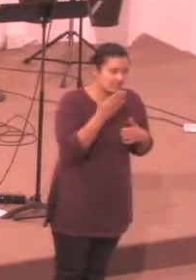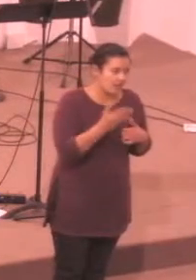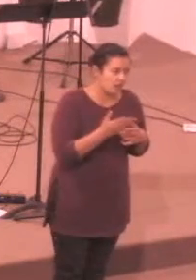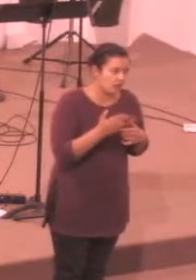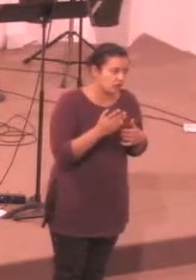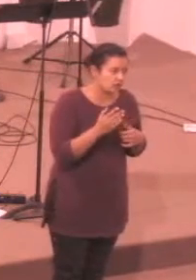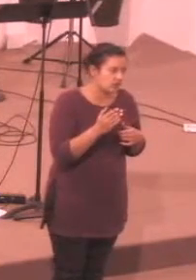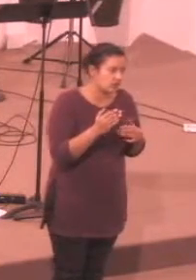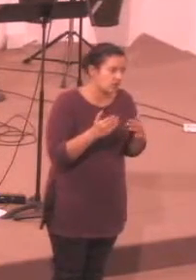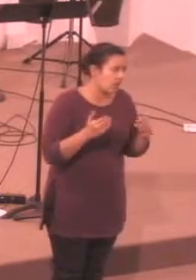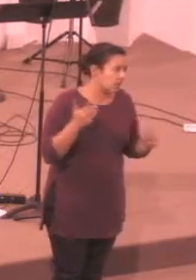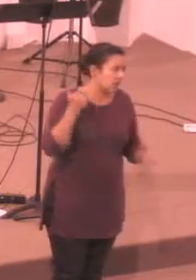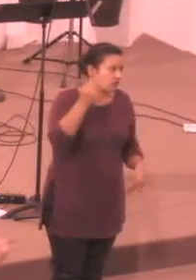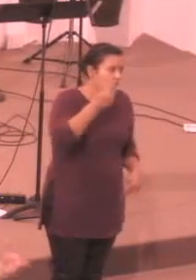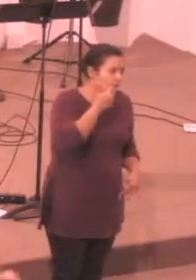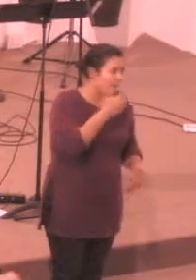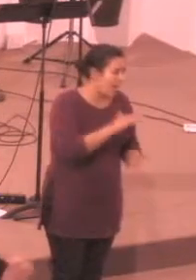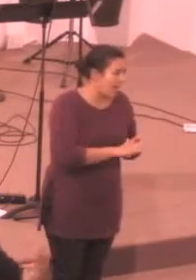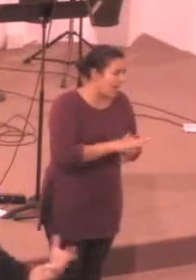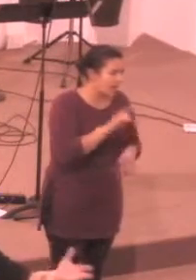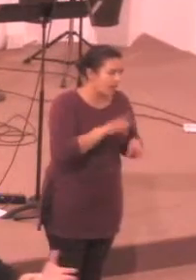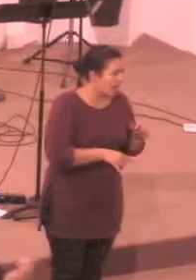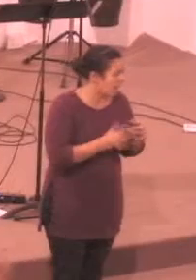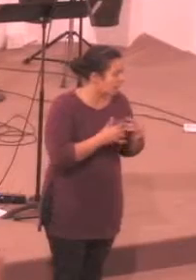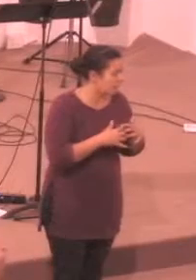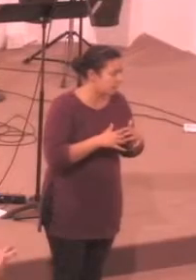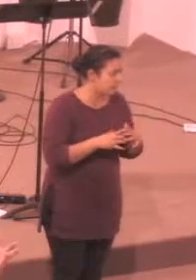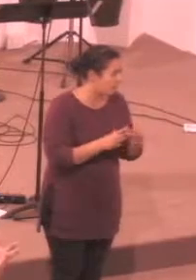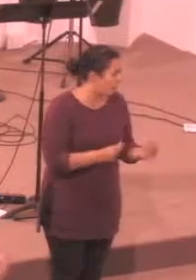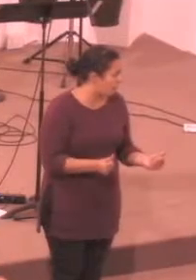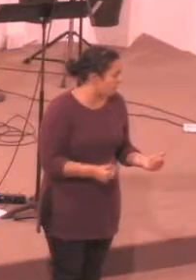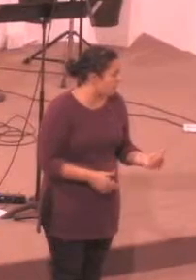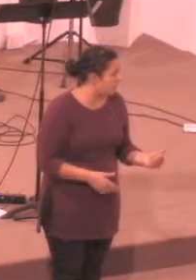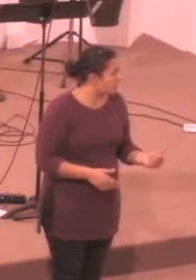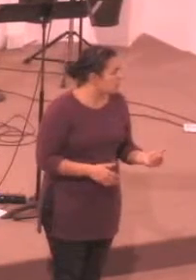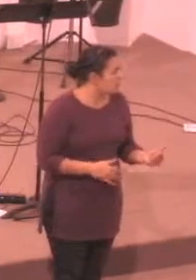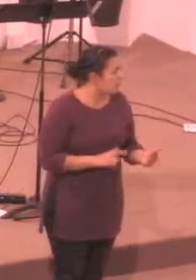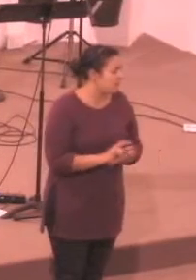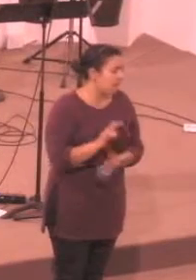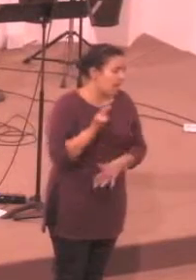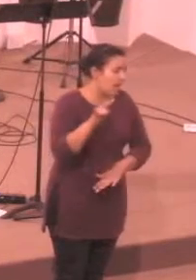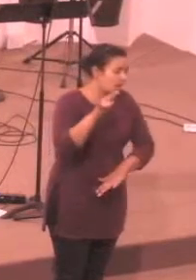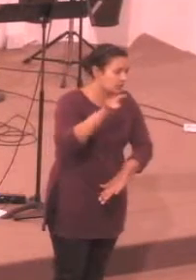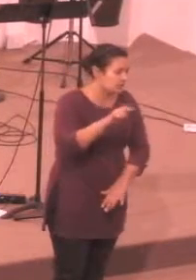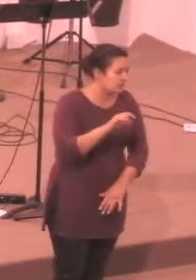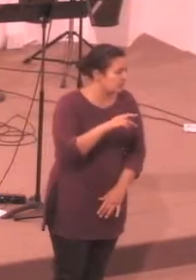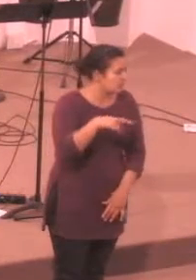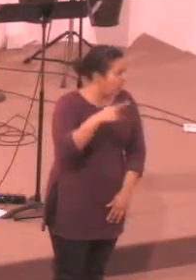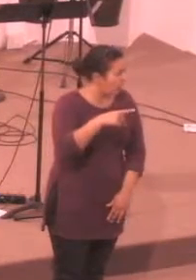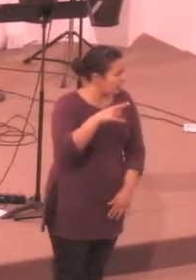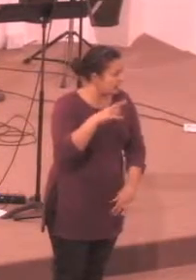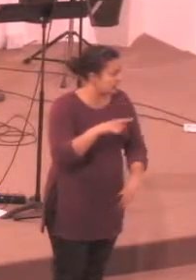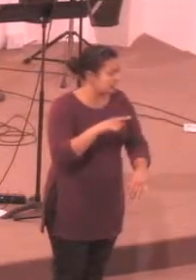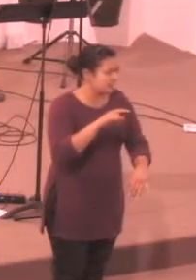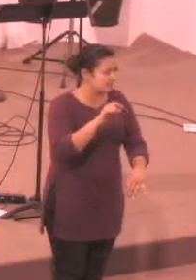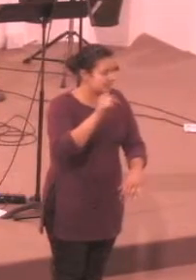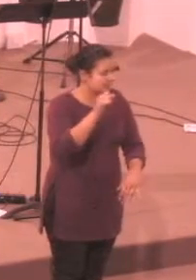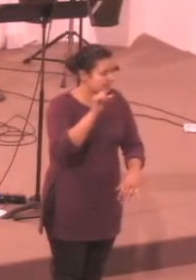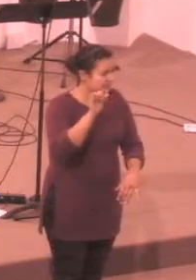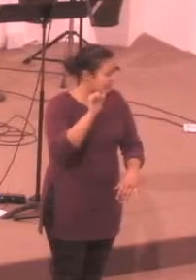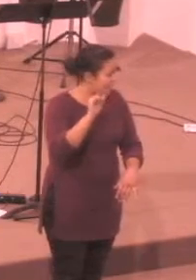that things can't get worked out. And we got to share all the way, well, not all the way, it's a flight, Portland to Seattle, you're almost up and then